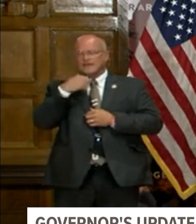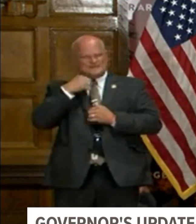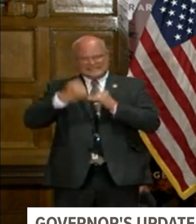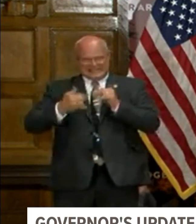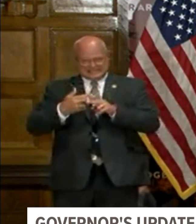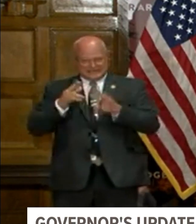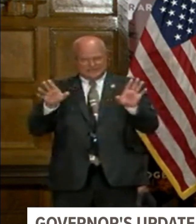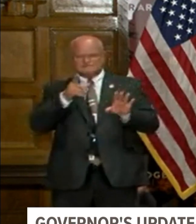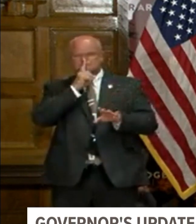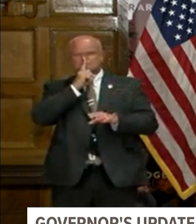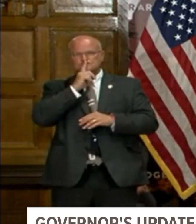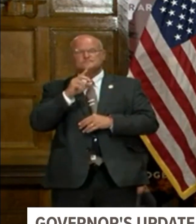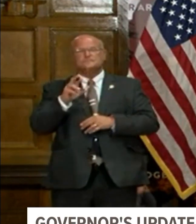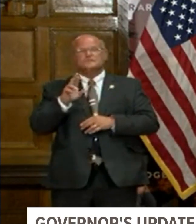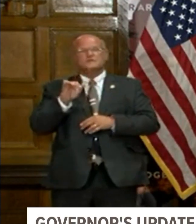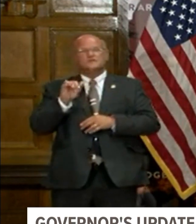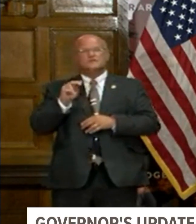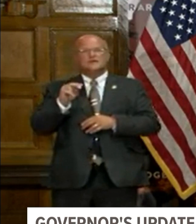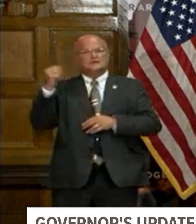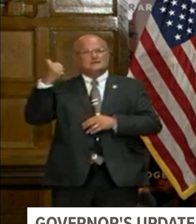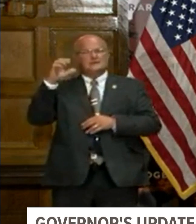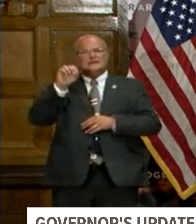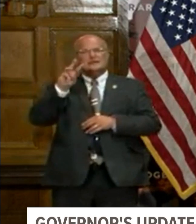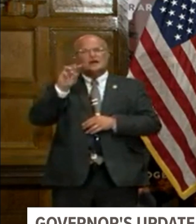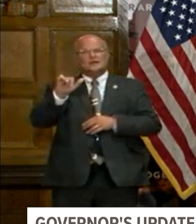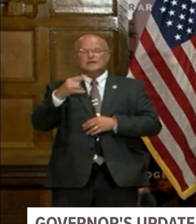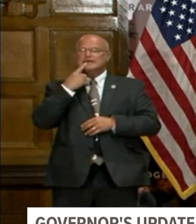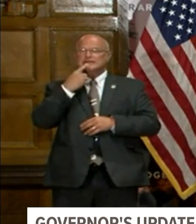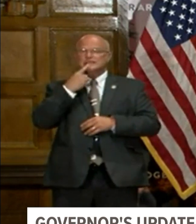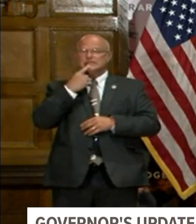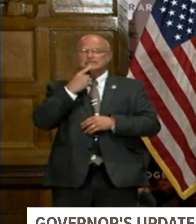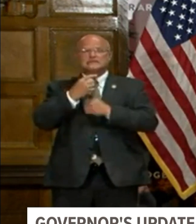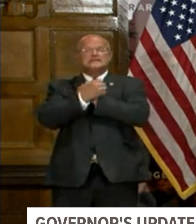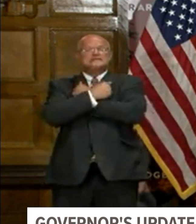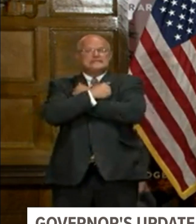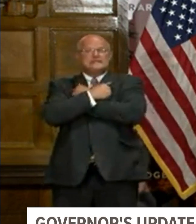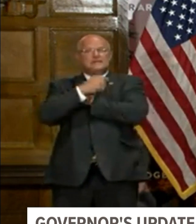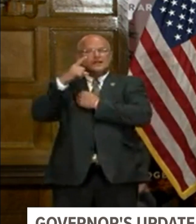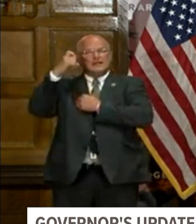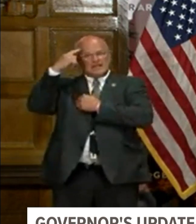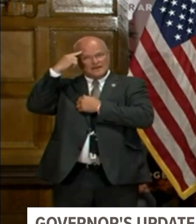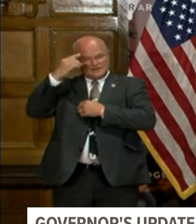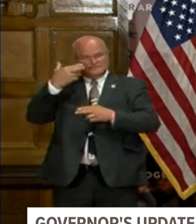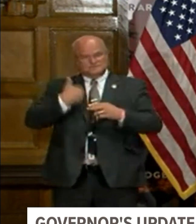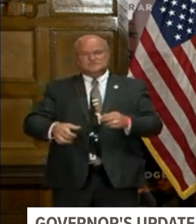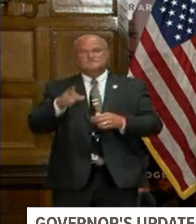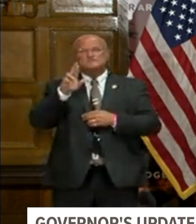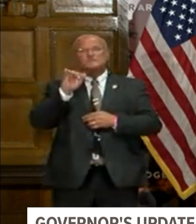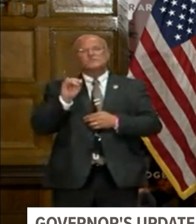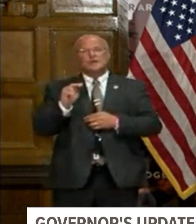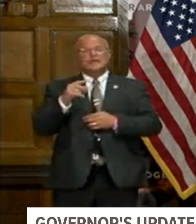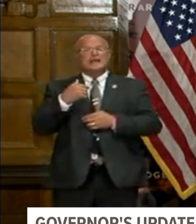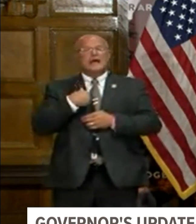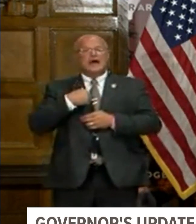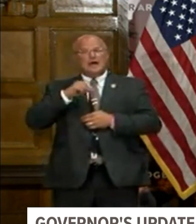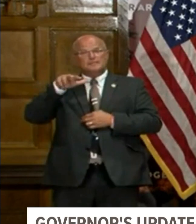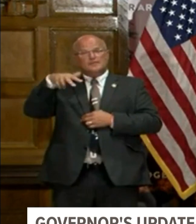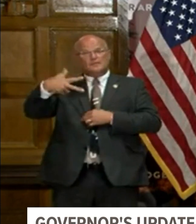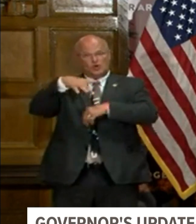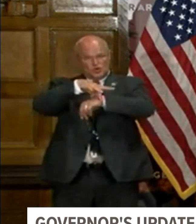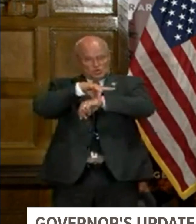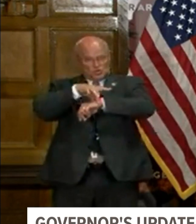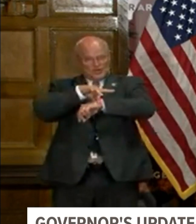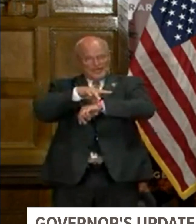but from Rain in Conway, and he says, "Dear Governor Hutchinson, my name is Rain, and I'm in the 3rd